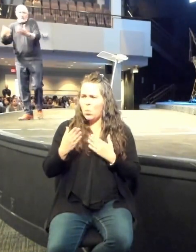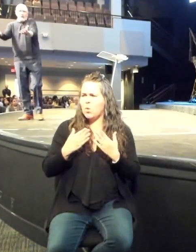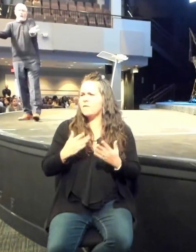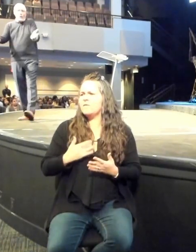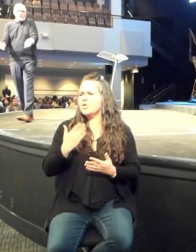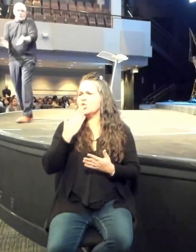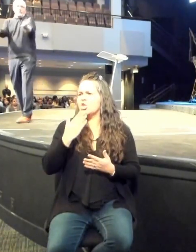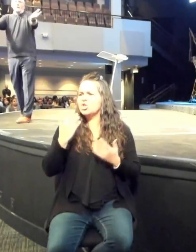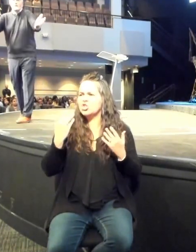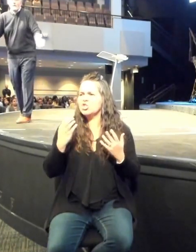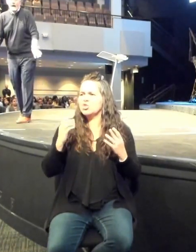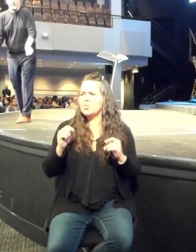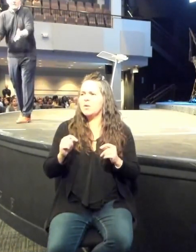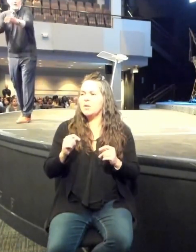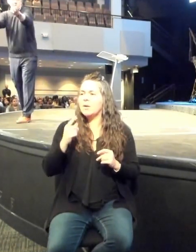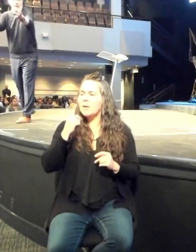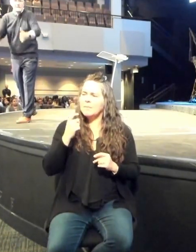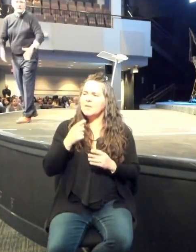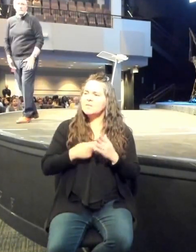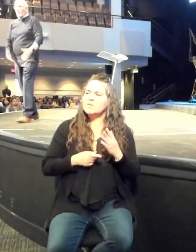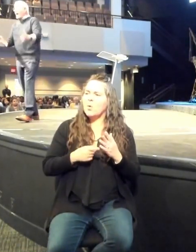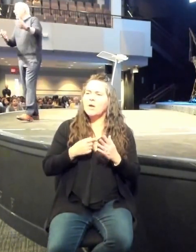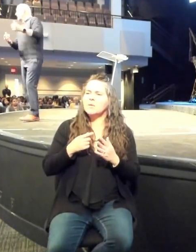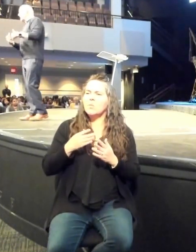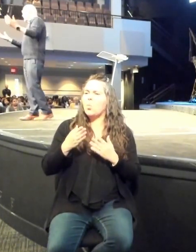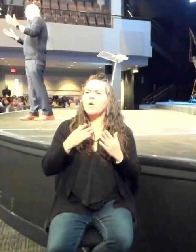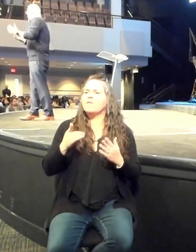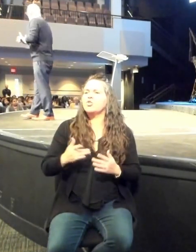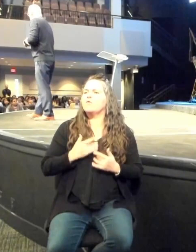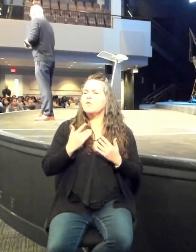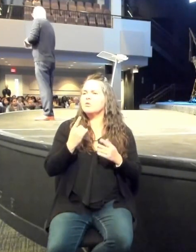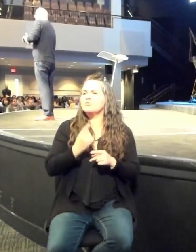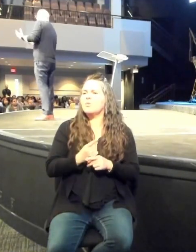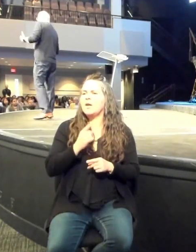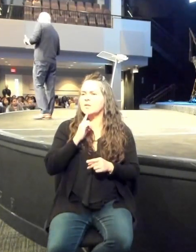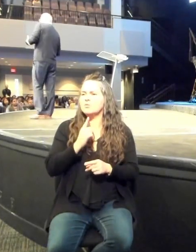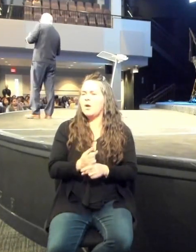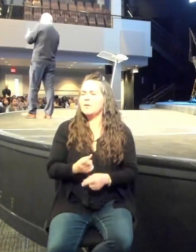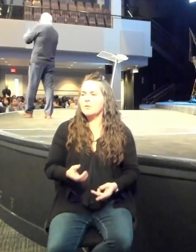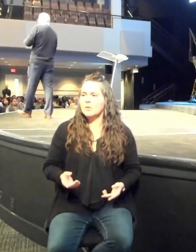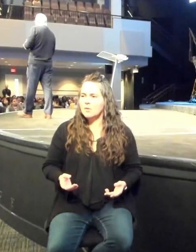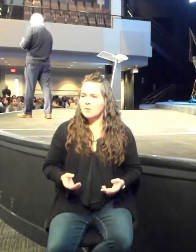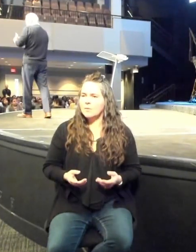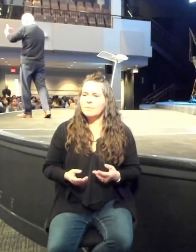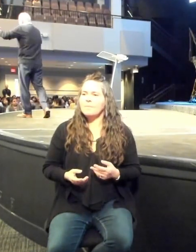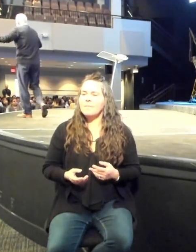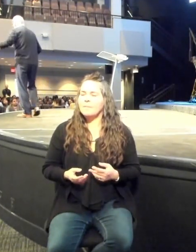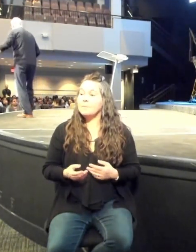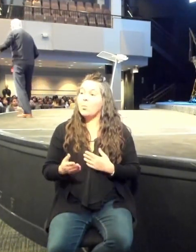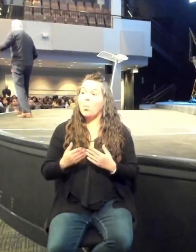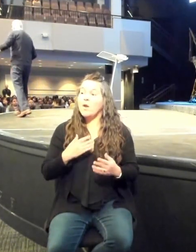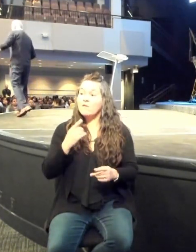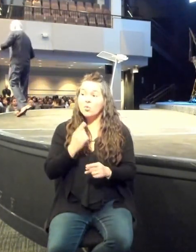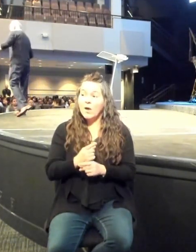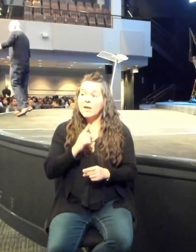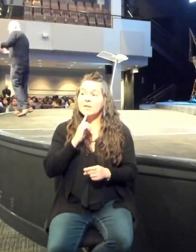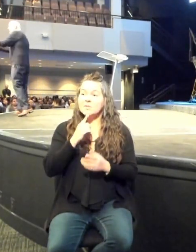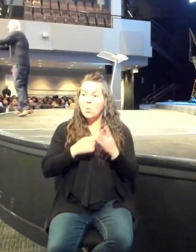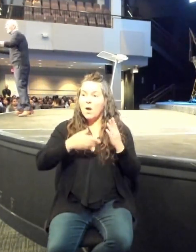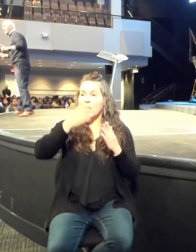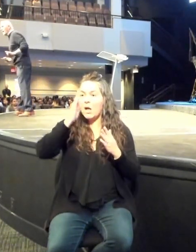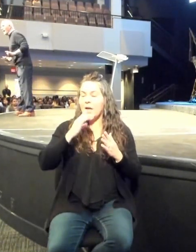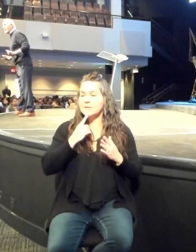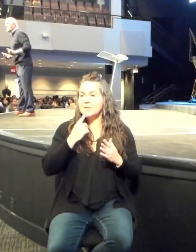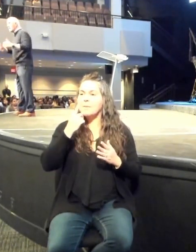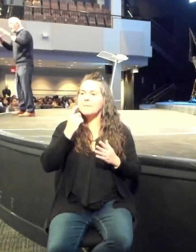it's really about what you feel is right. Whatever's right to you is right. No, it's not. That's not accurate. Whatever is right is what God says is right. Because